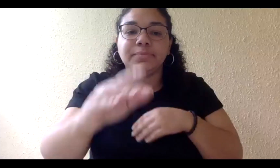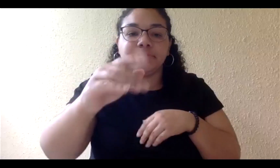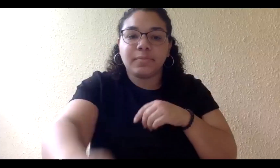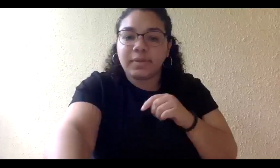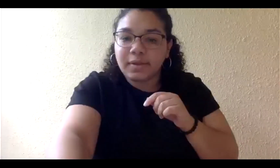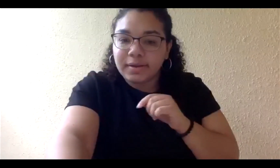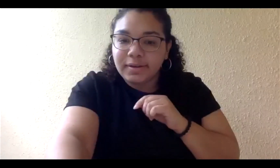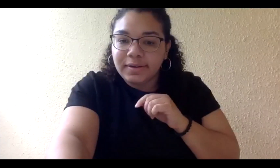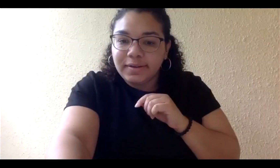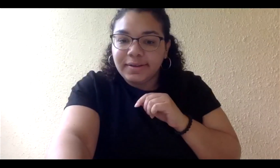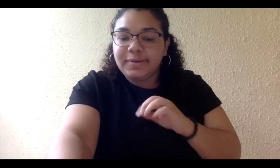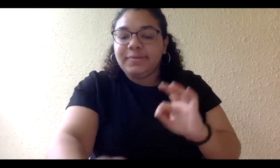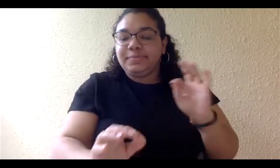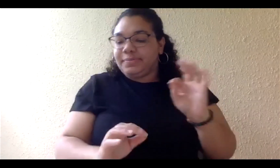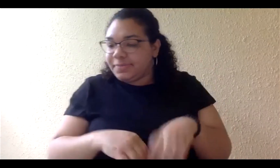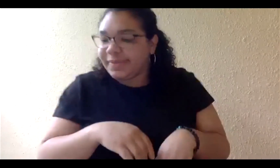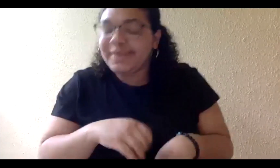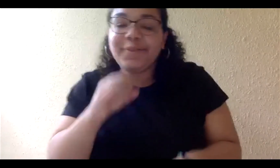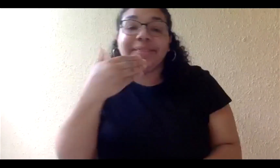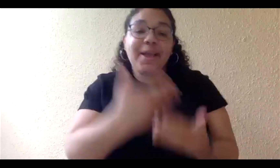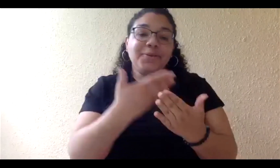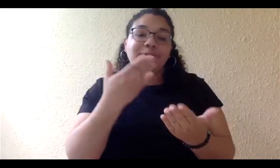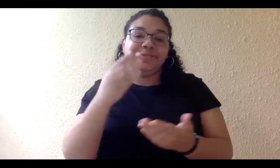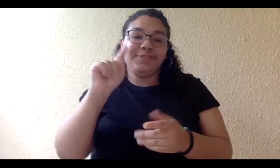Hello, everyone. Thank you.